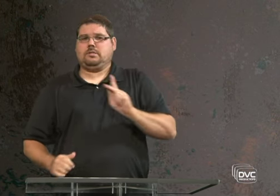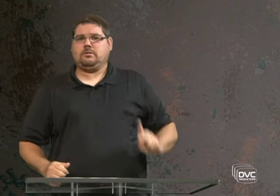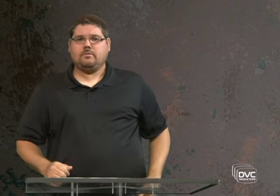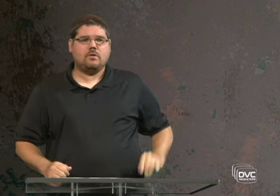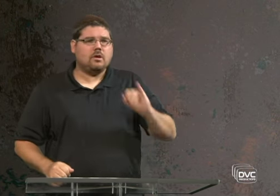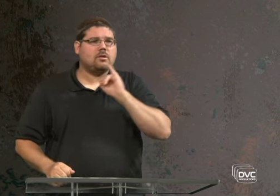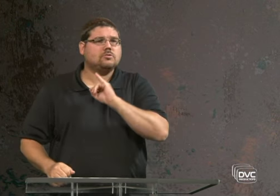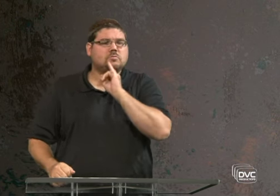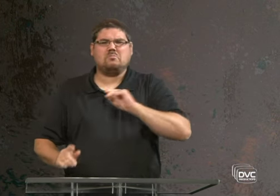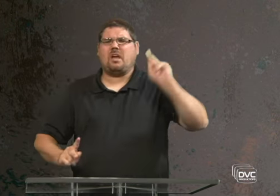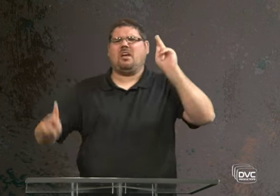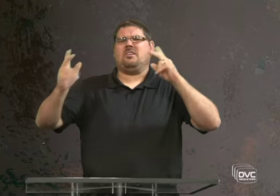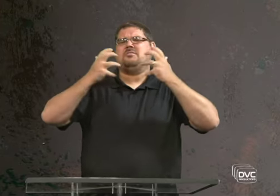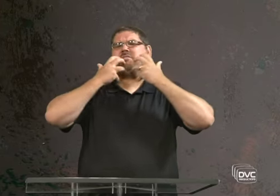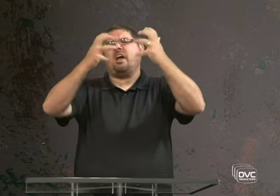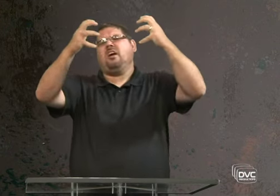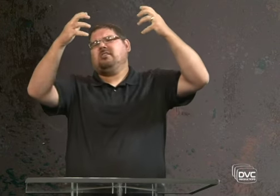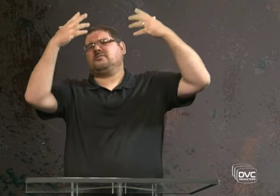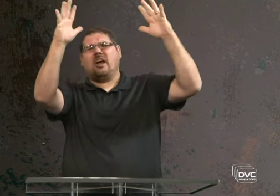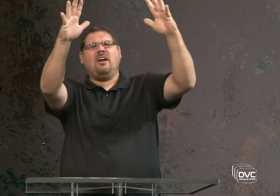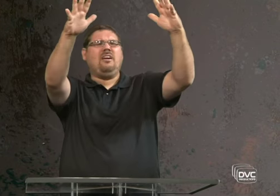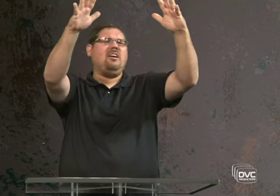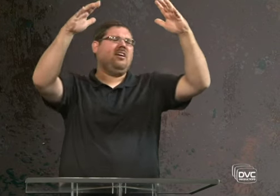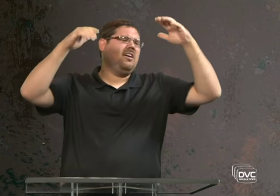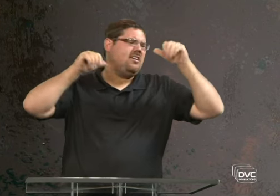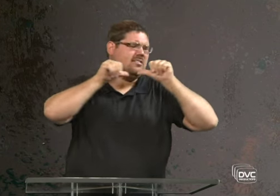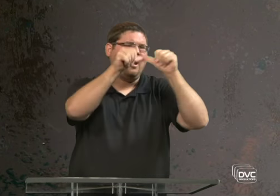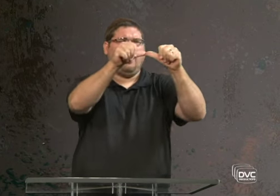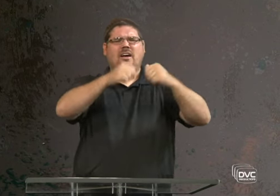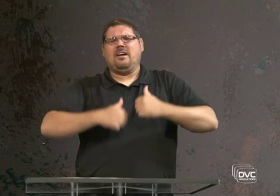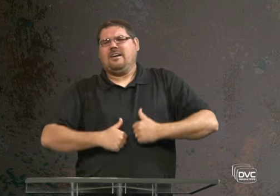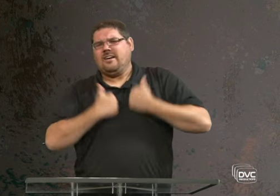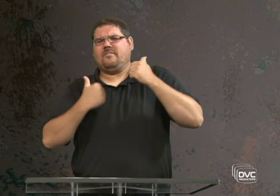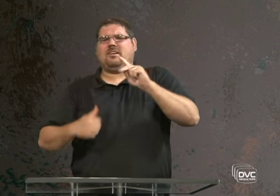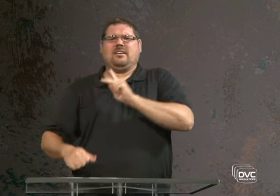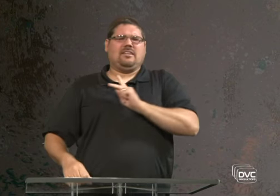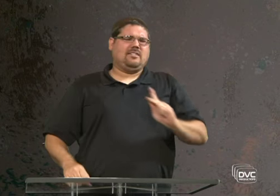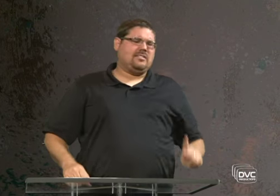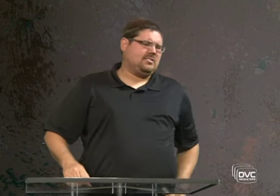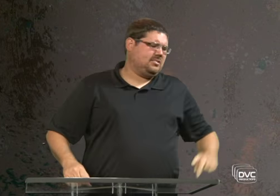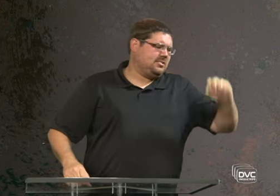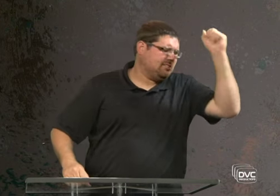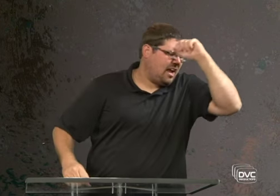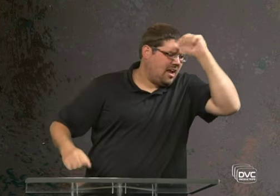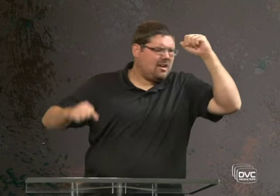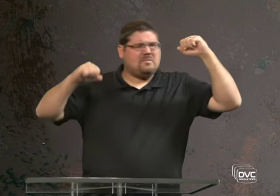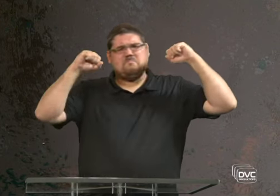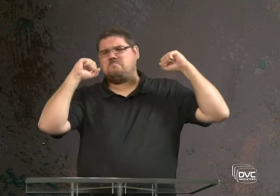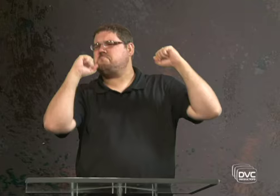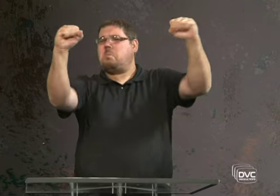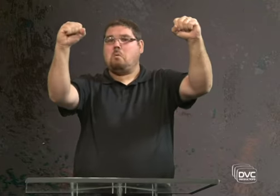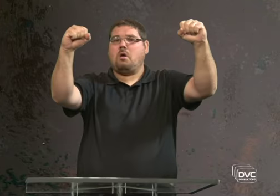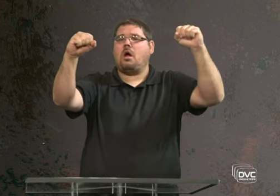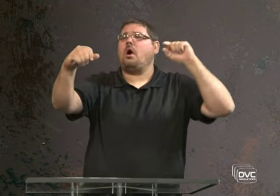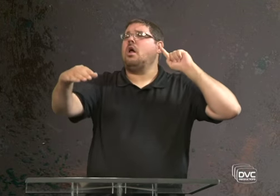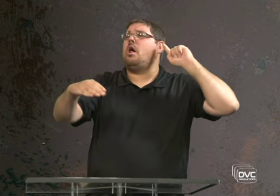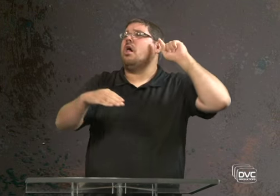king to take David's place. Well, all the people responded affirmatively and praised God